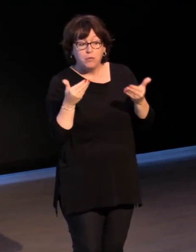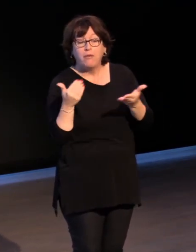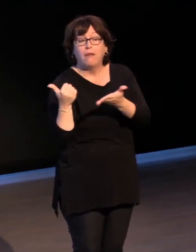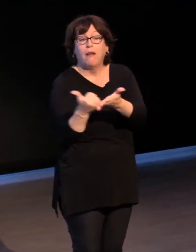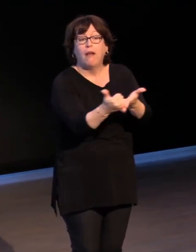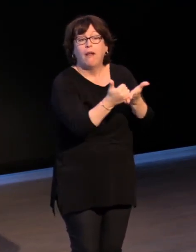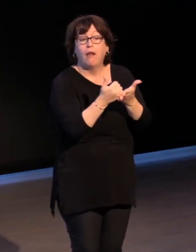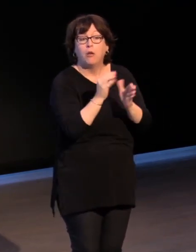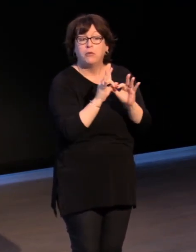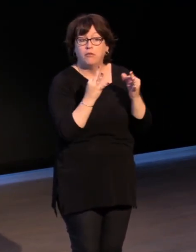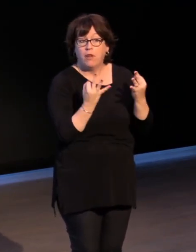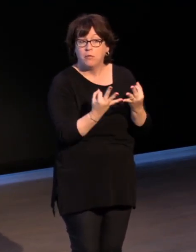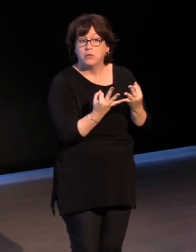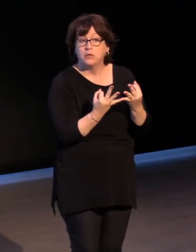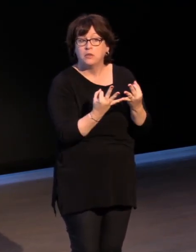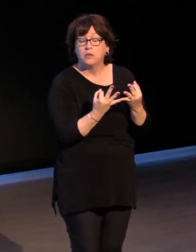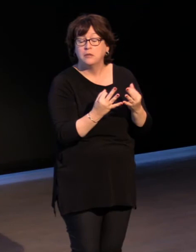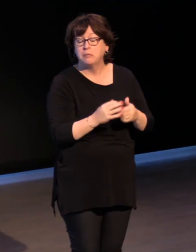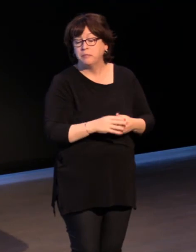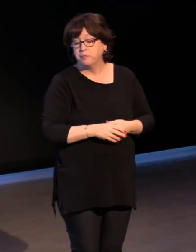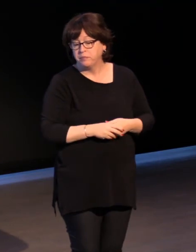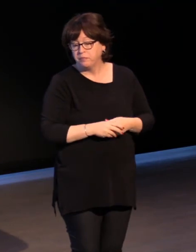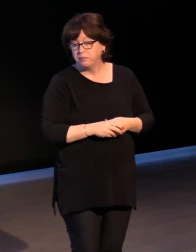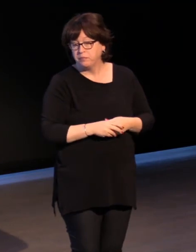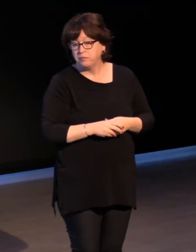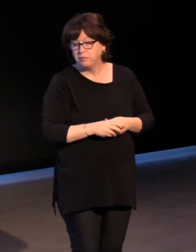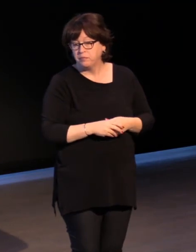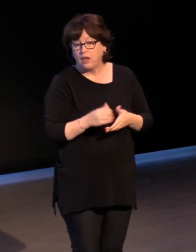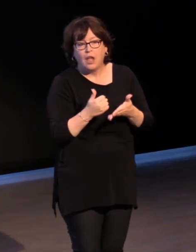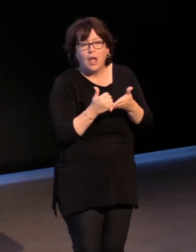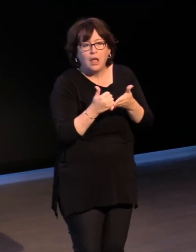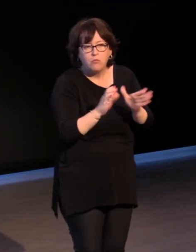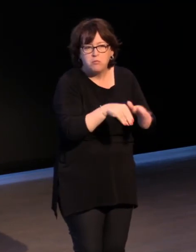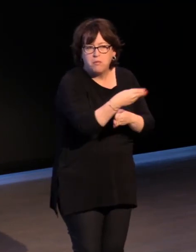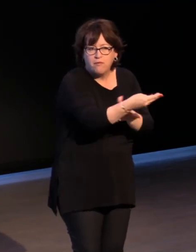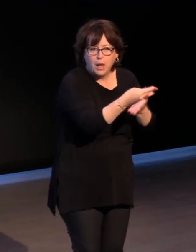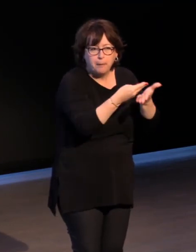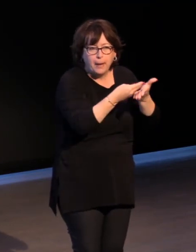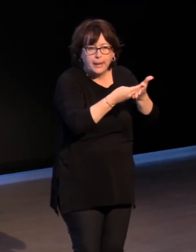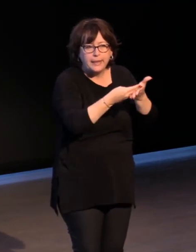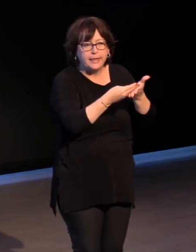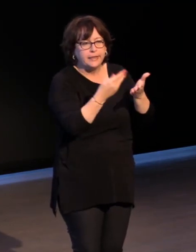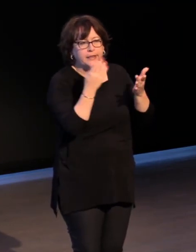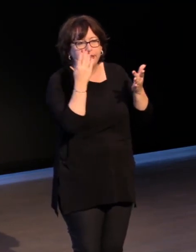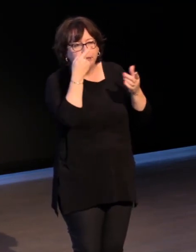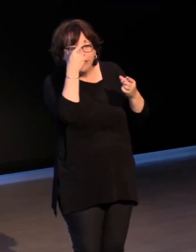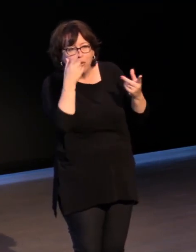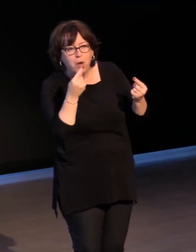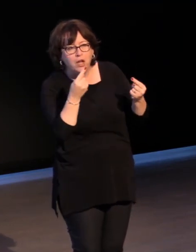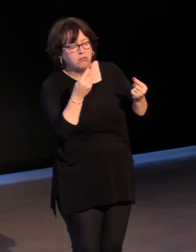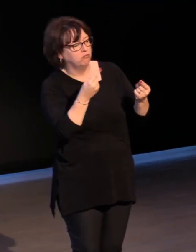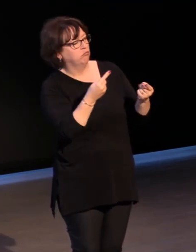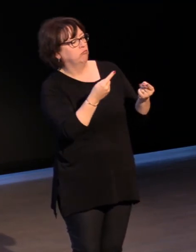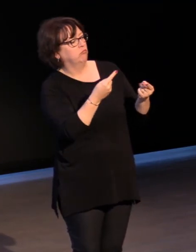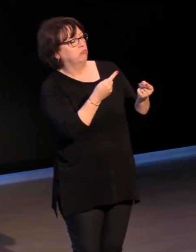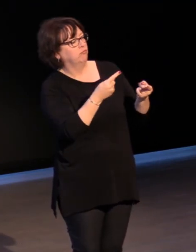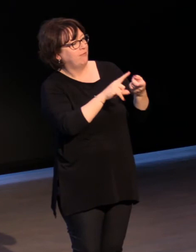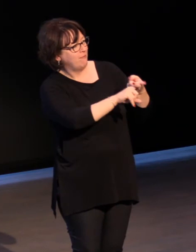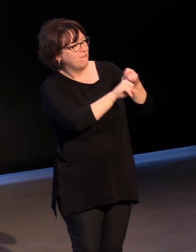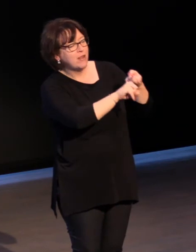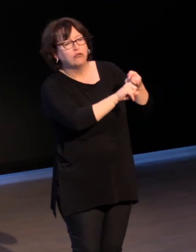families, and they take turns in milking the cows as a sign of friendship forever.